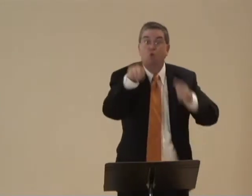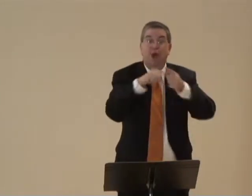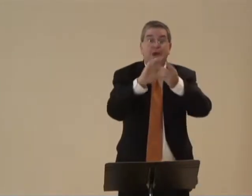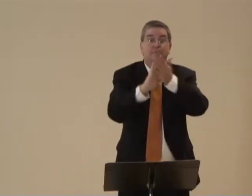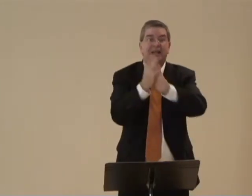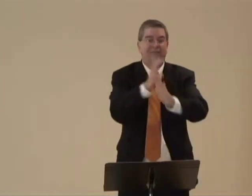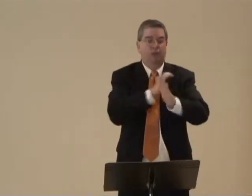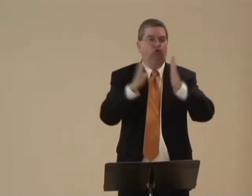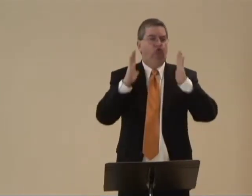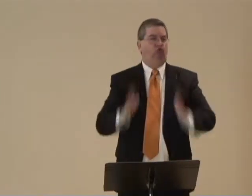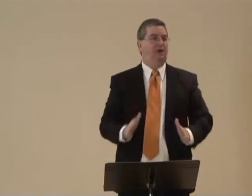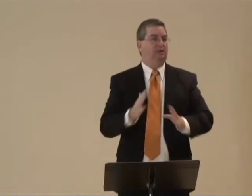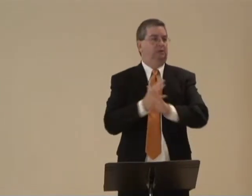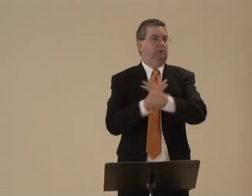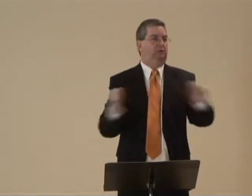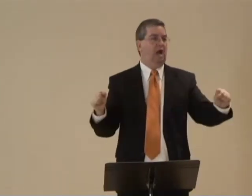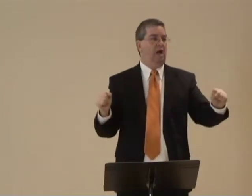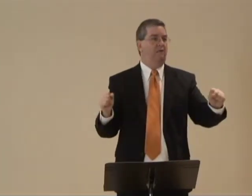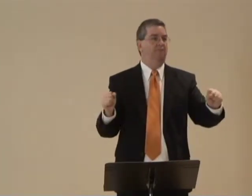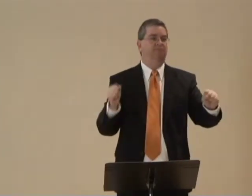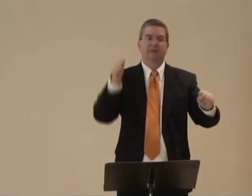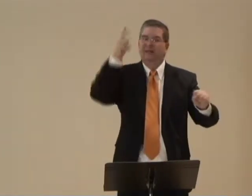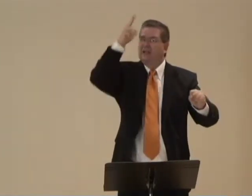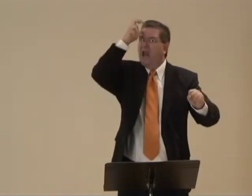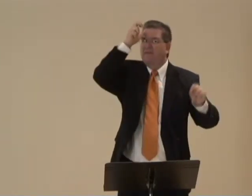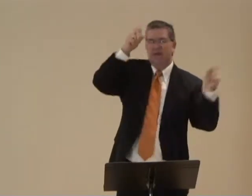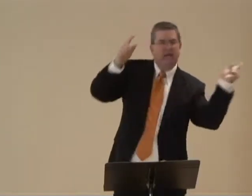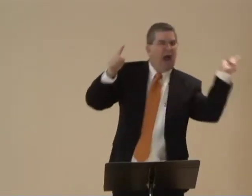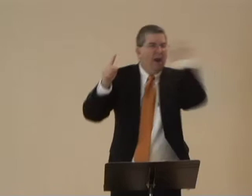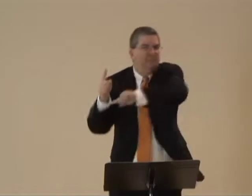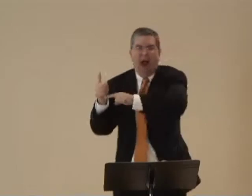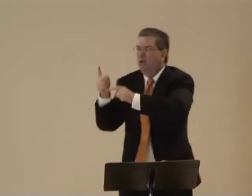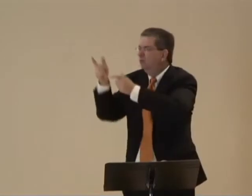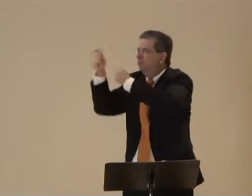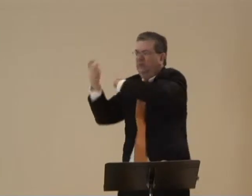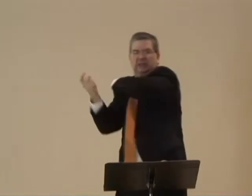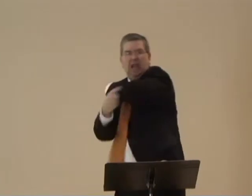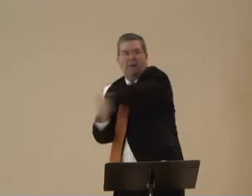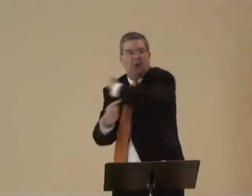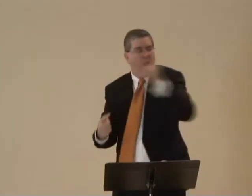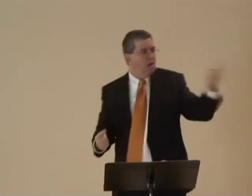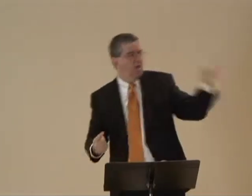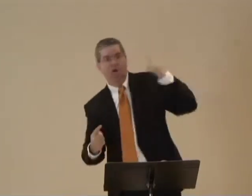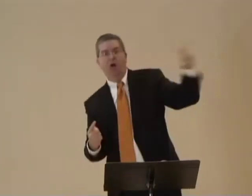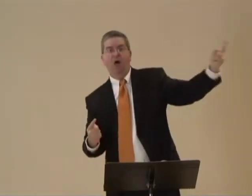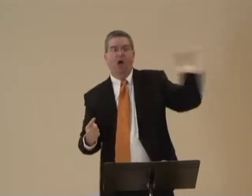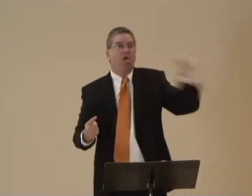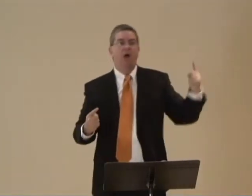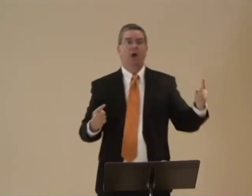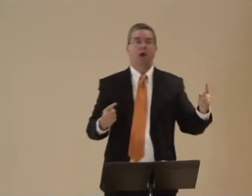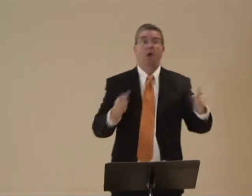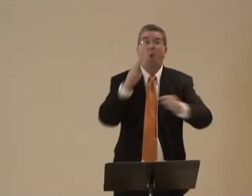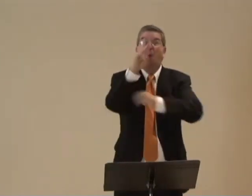you made him angry when you become a child of God and you are saved. And Satan's going to come back and he's going to try